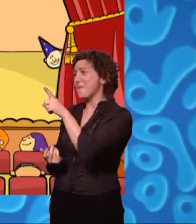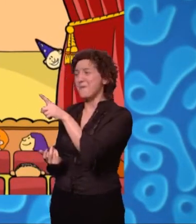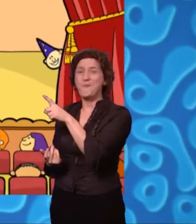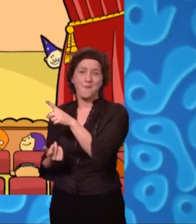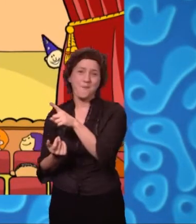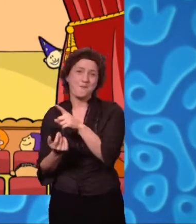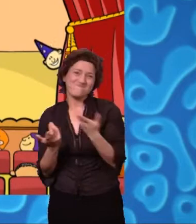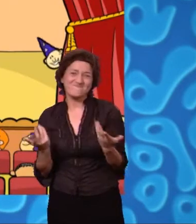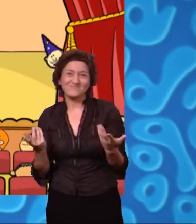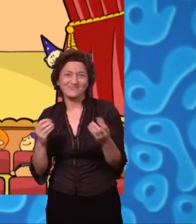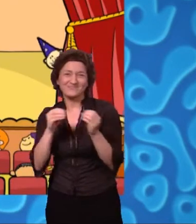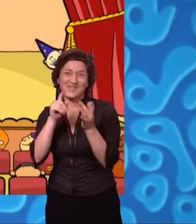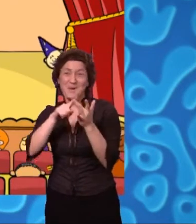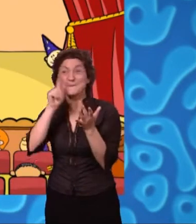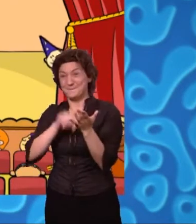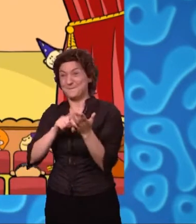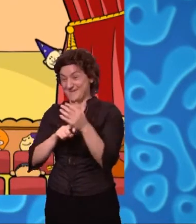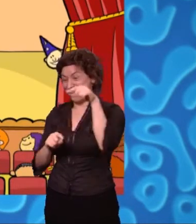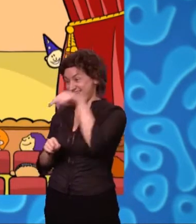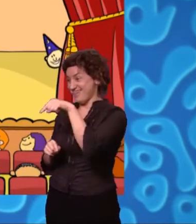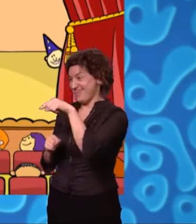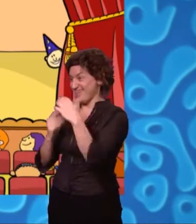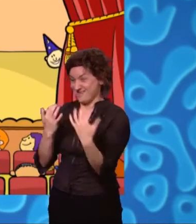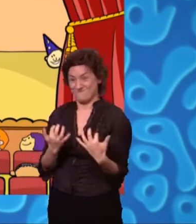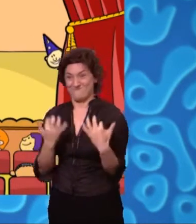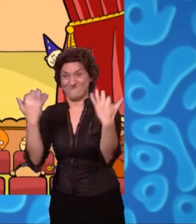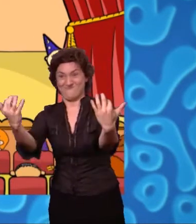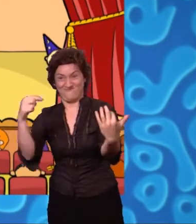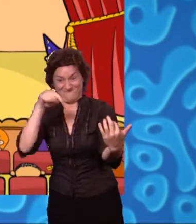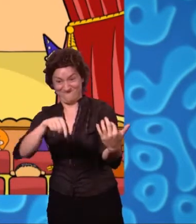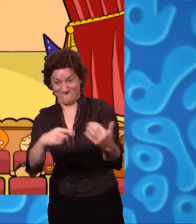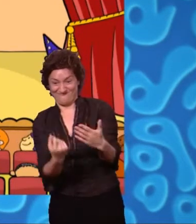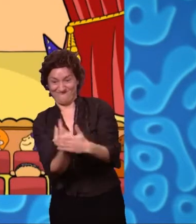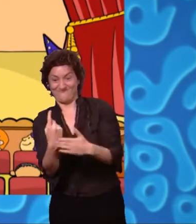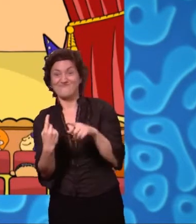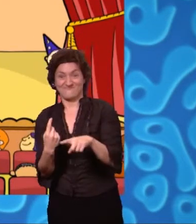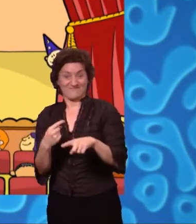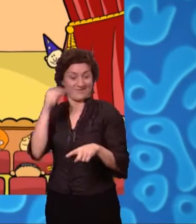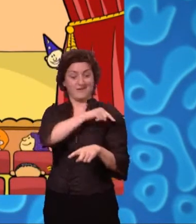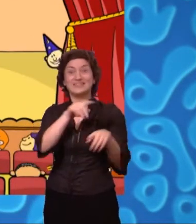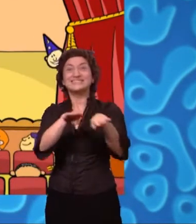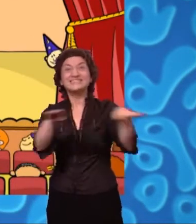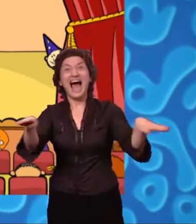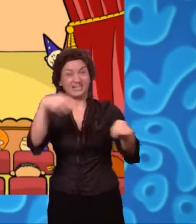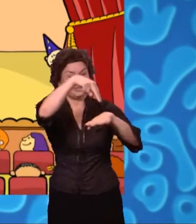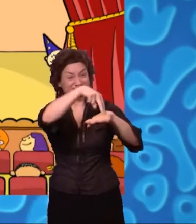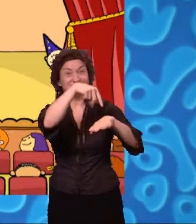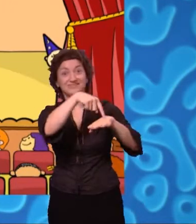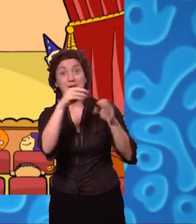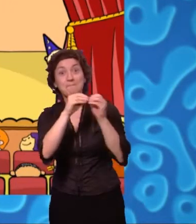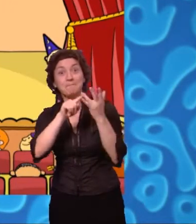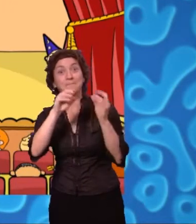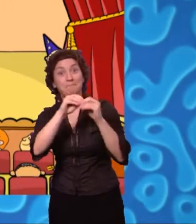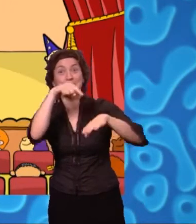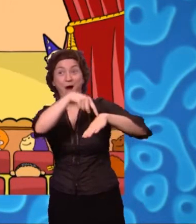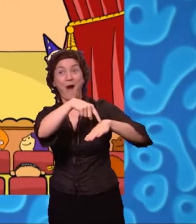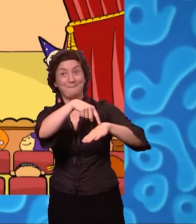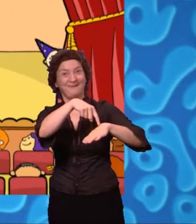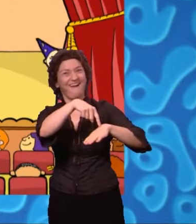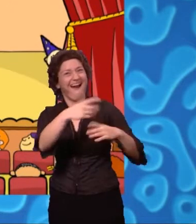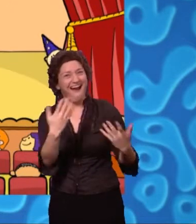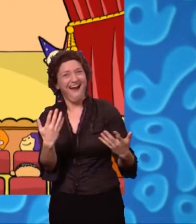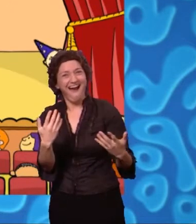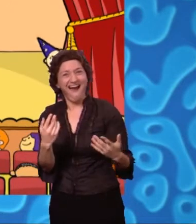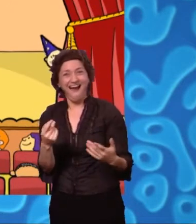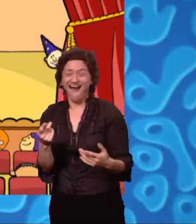in the audience all the time. He stood up just as Bob hid behind the stage curtain. The twins laughed and